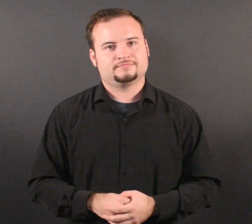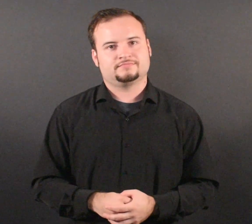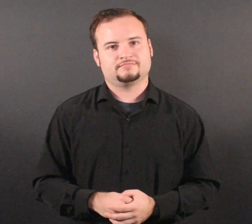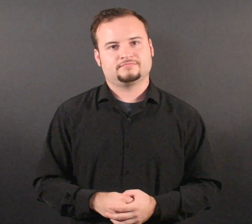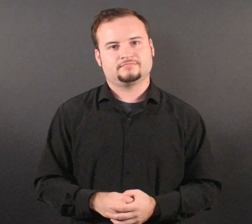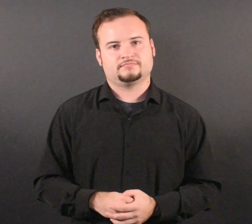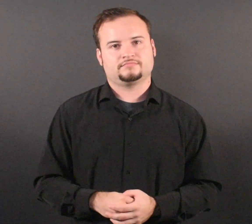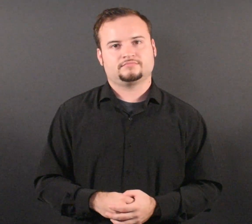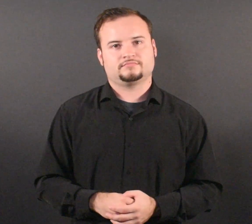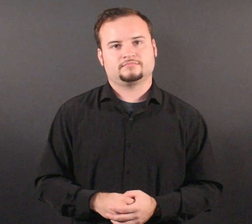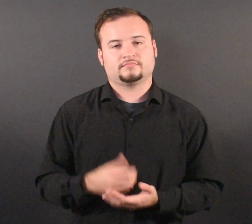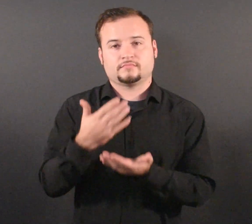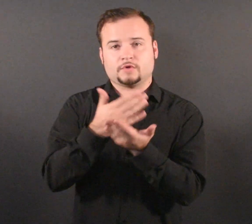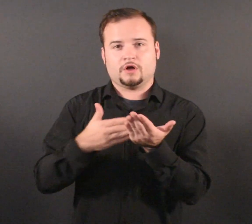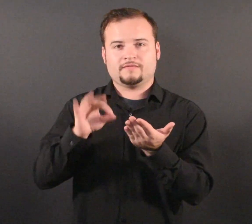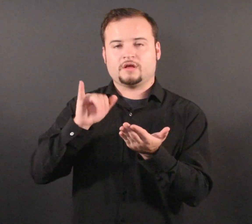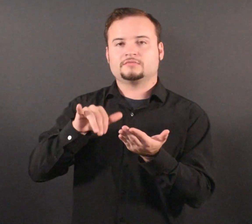As part of Manufacturing Month,